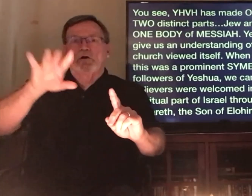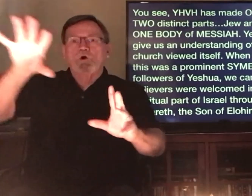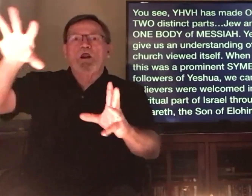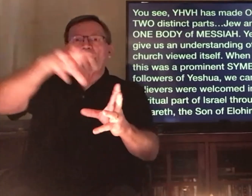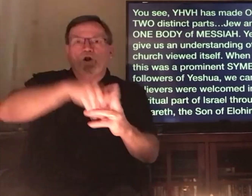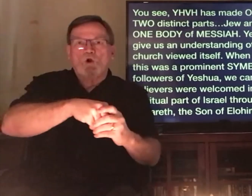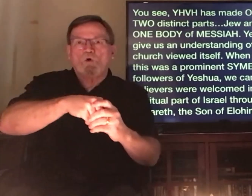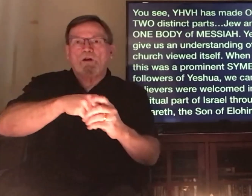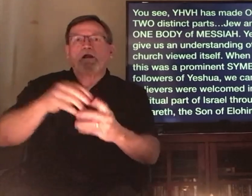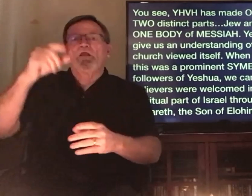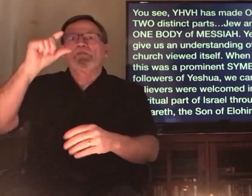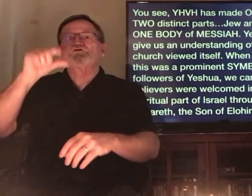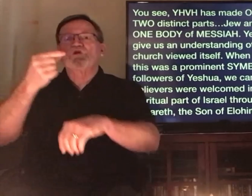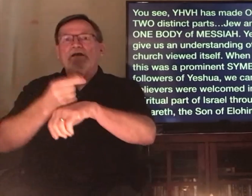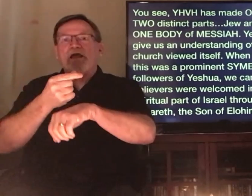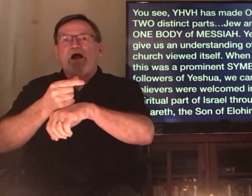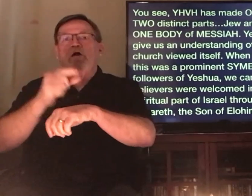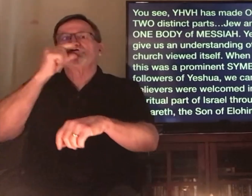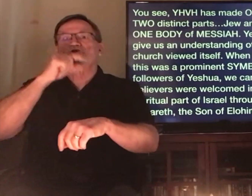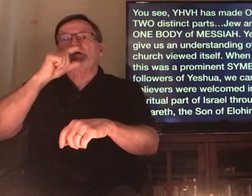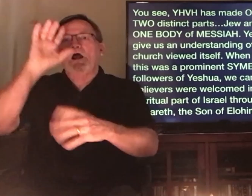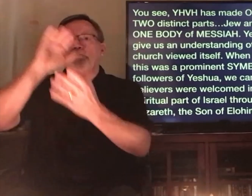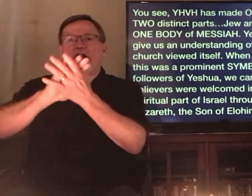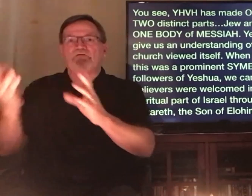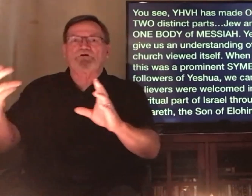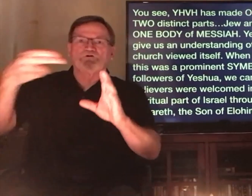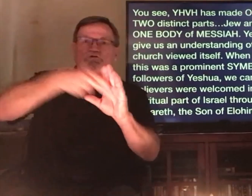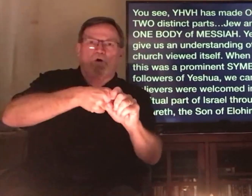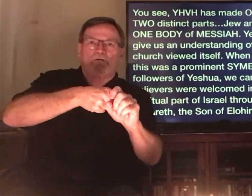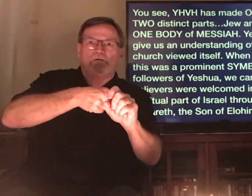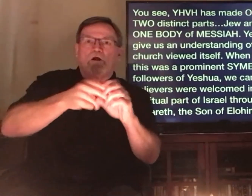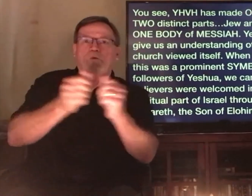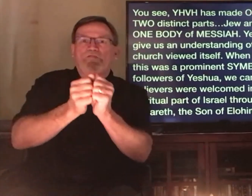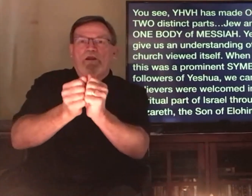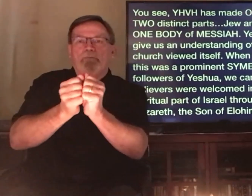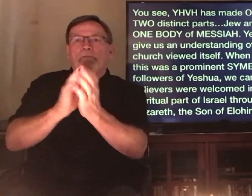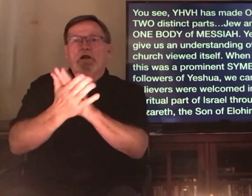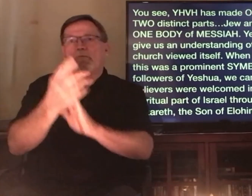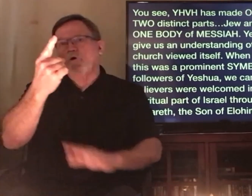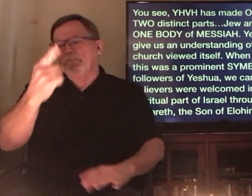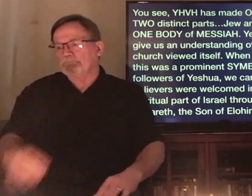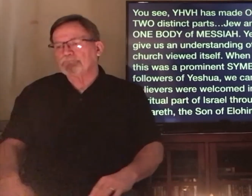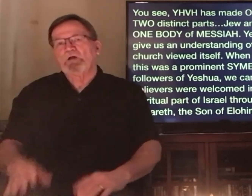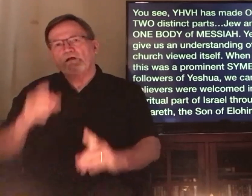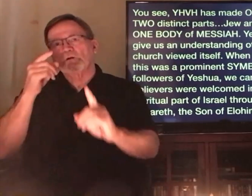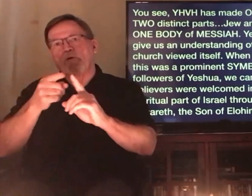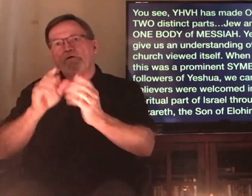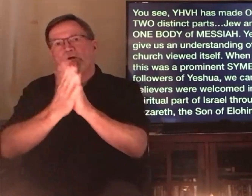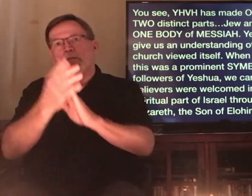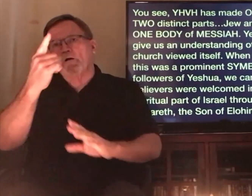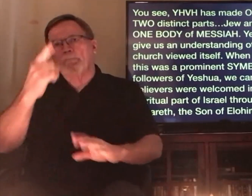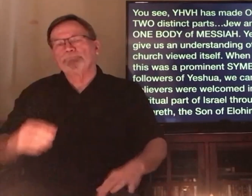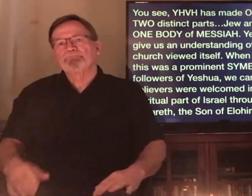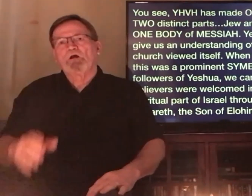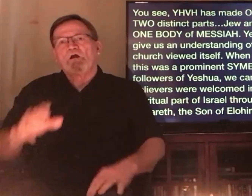broke down the wall between Jew and Gentile, broke it down. Why? So these